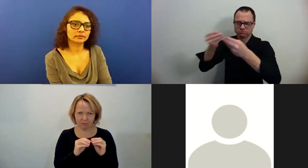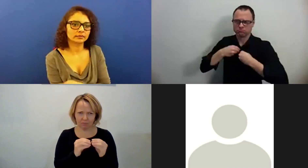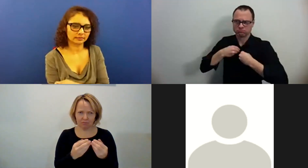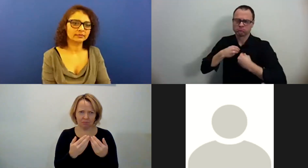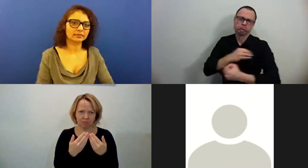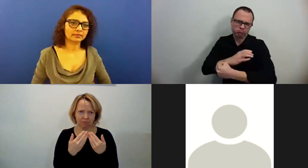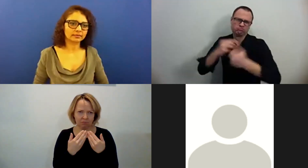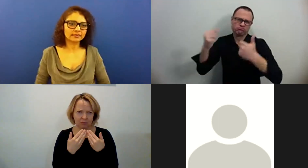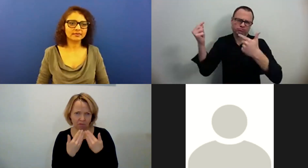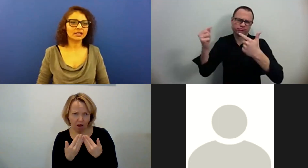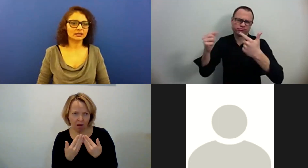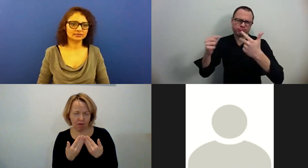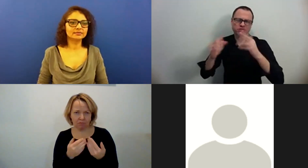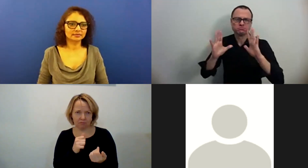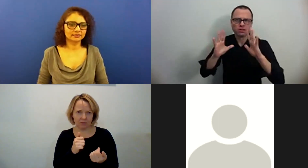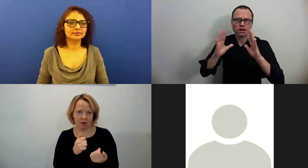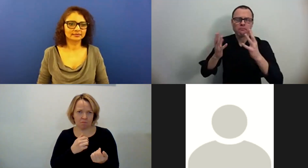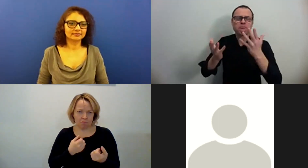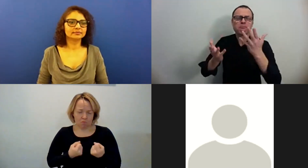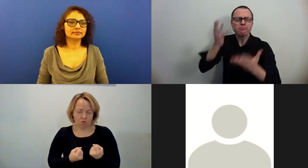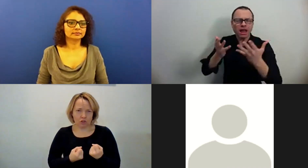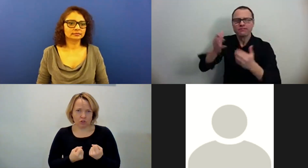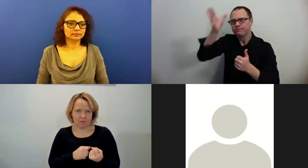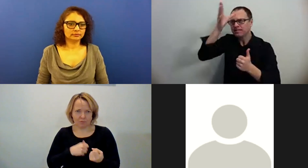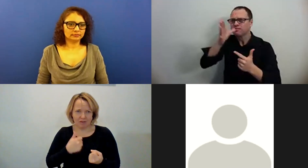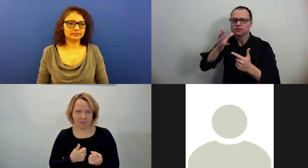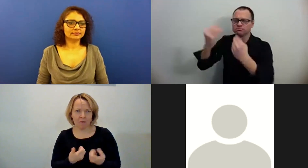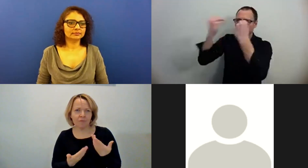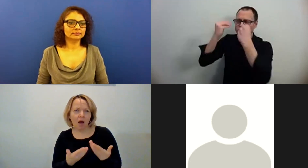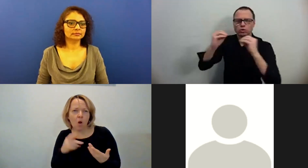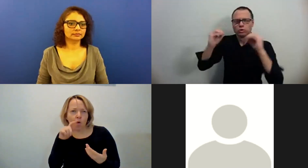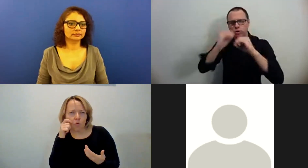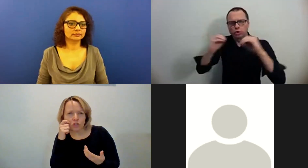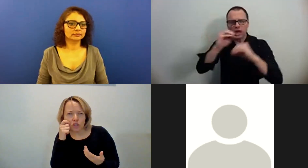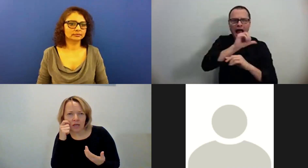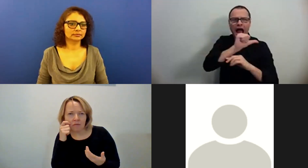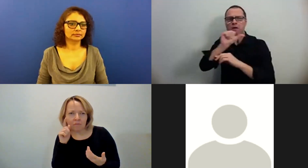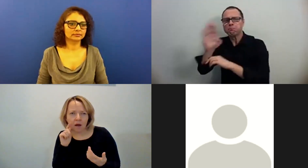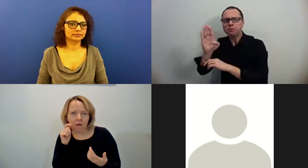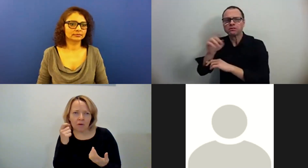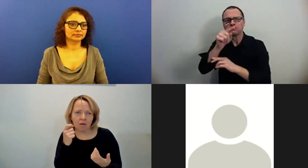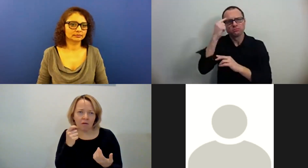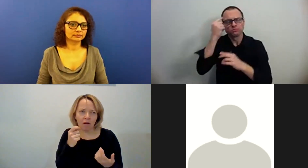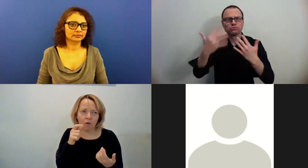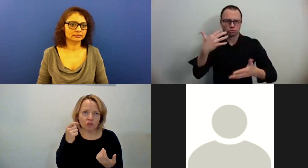mother, you're very grateful for what they gave you. They taught you many life lessons.